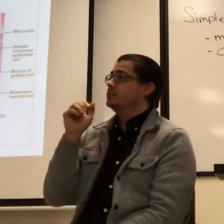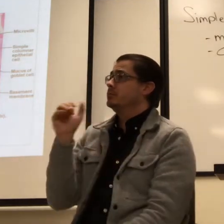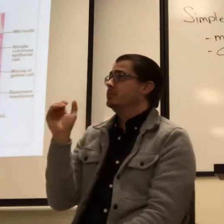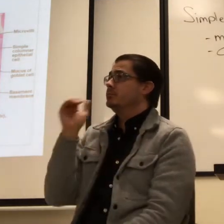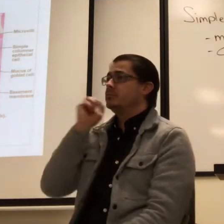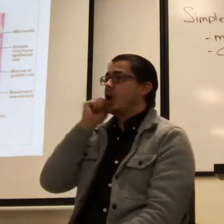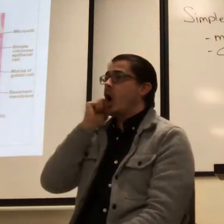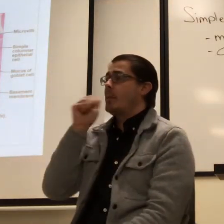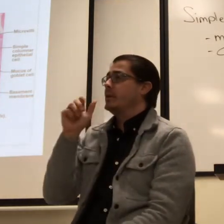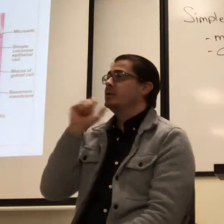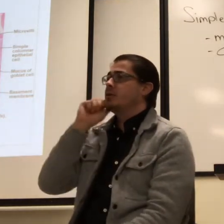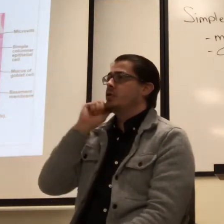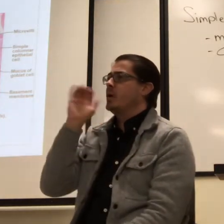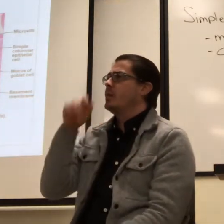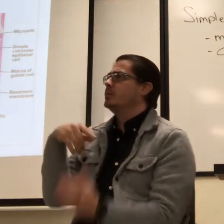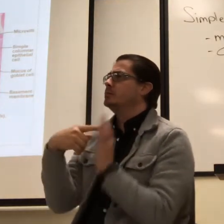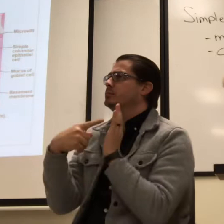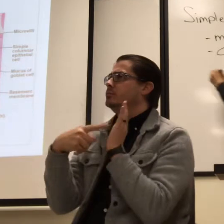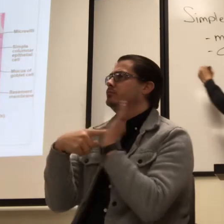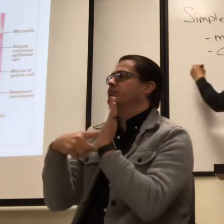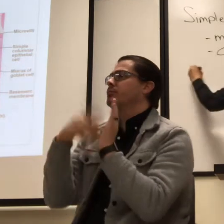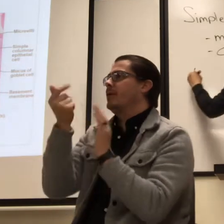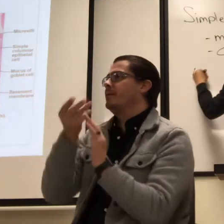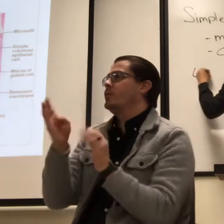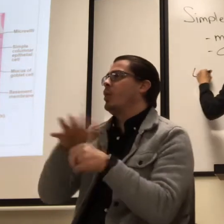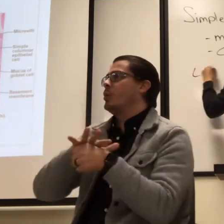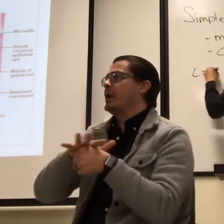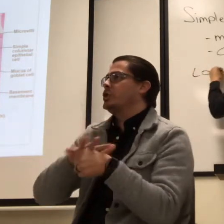of locations.